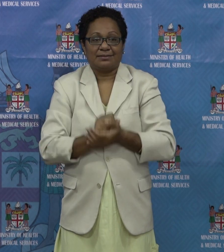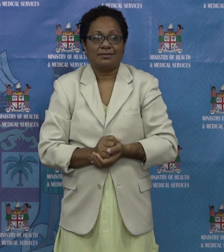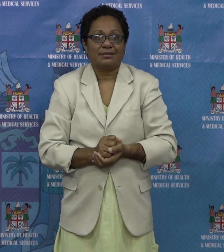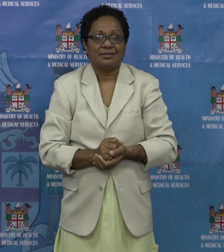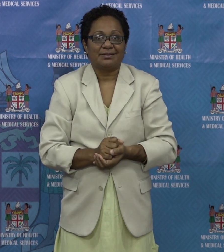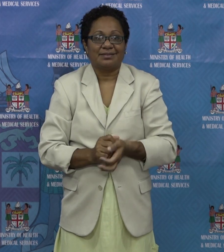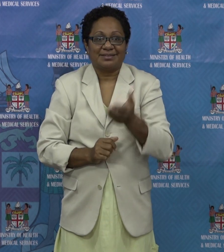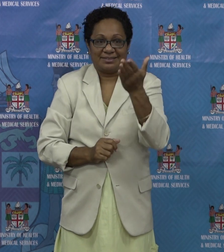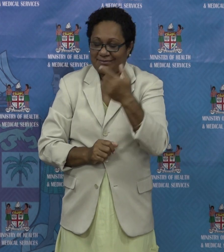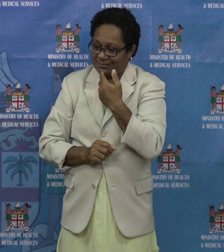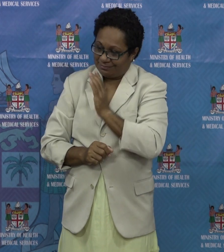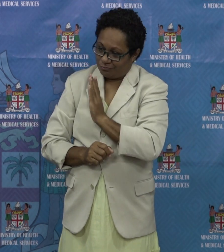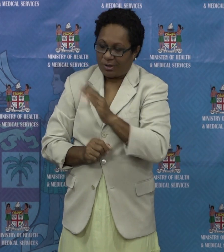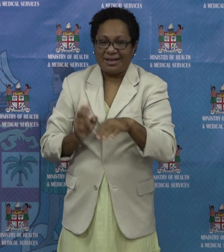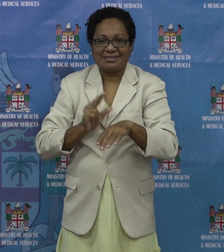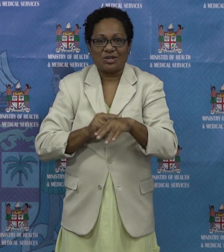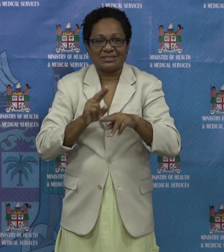Hello, Dr. Fong. Hello.